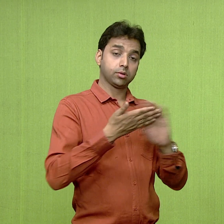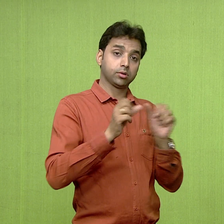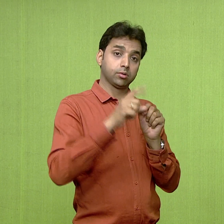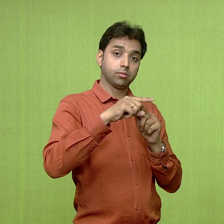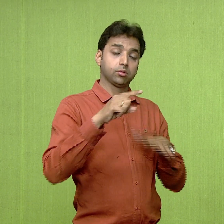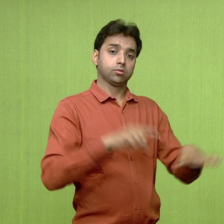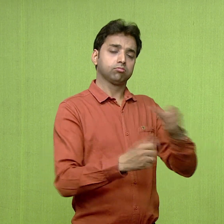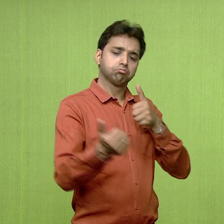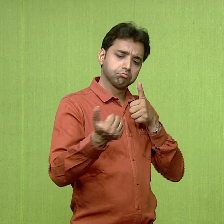supported by